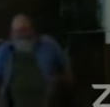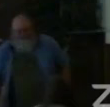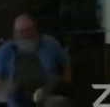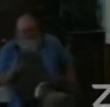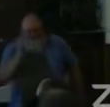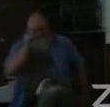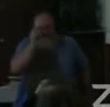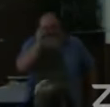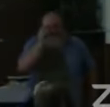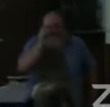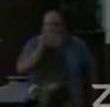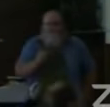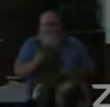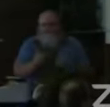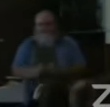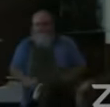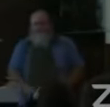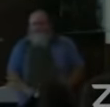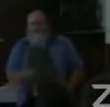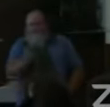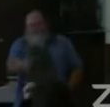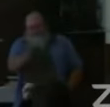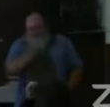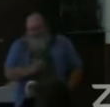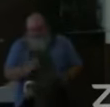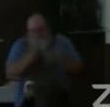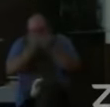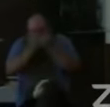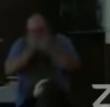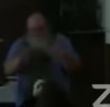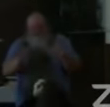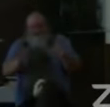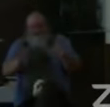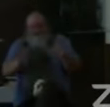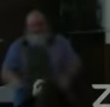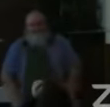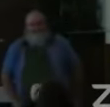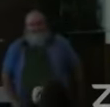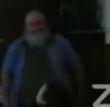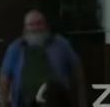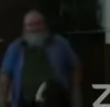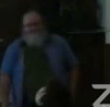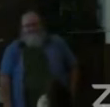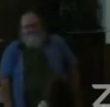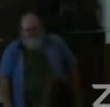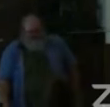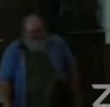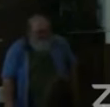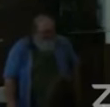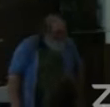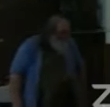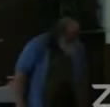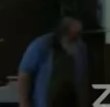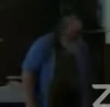Amen. God bless you. Thanks for coming today. Feel free to join us in the cafeteria for bagels and coffee.